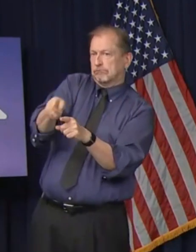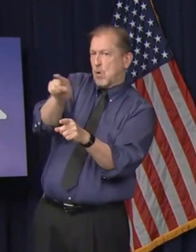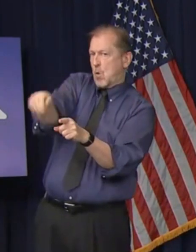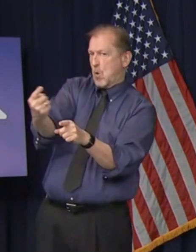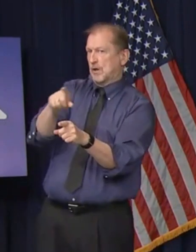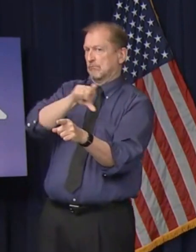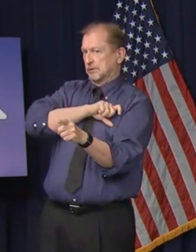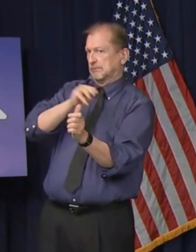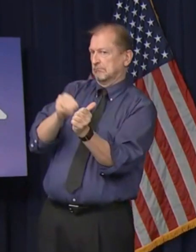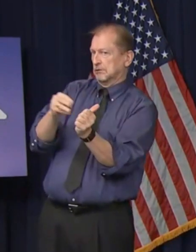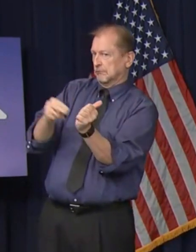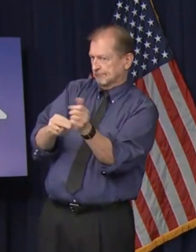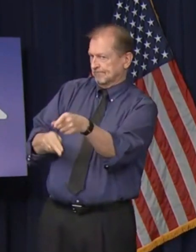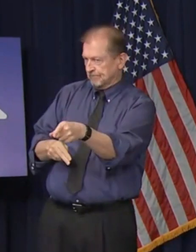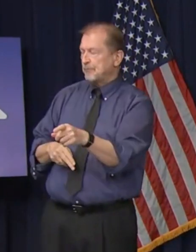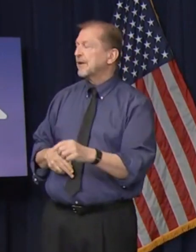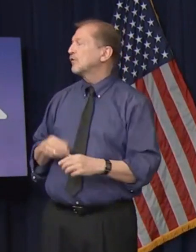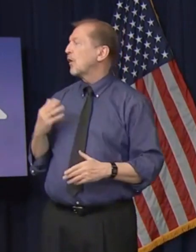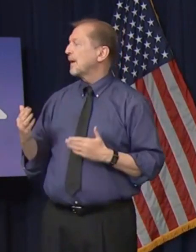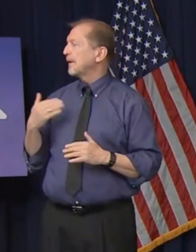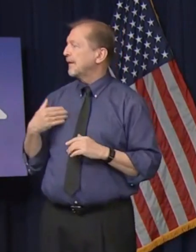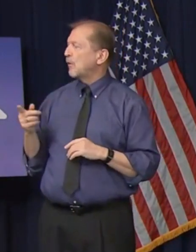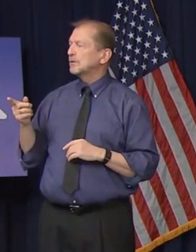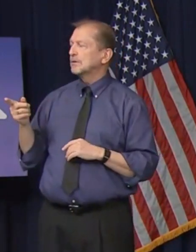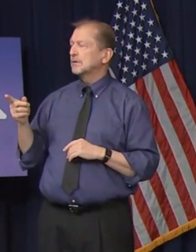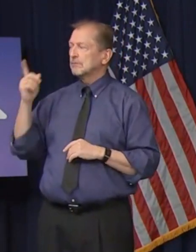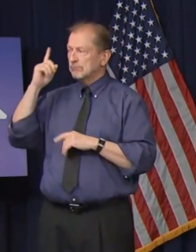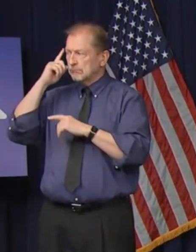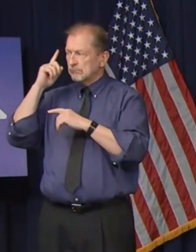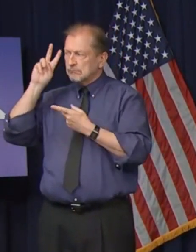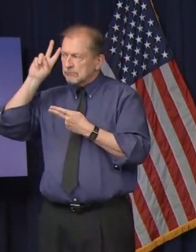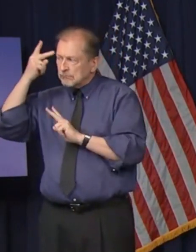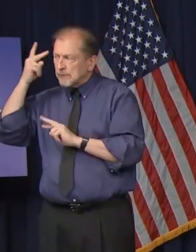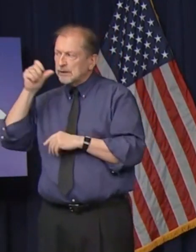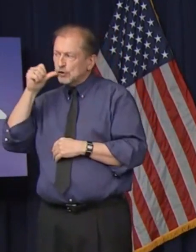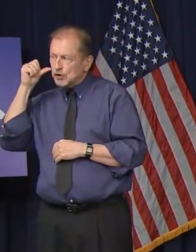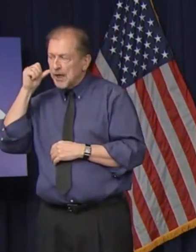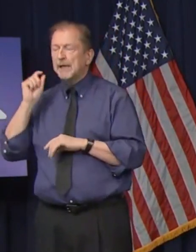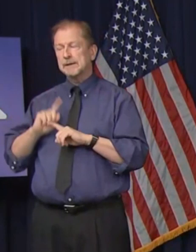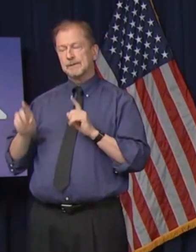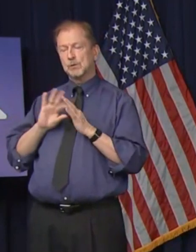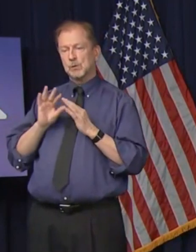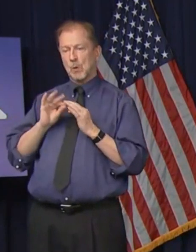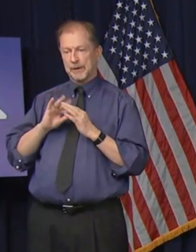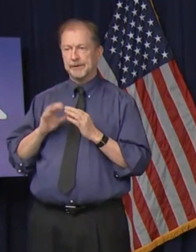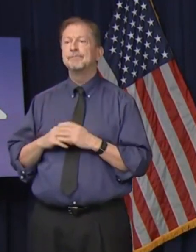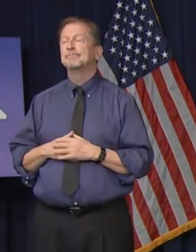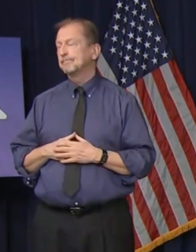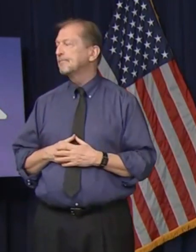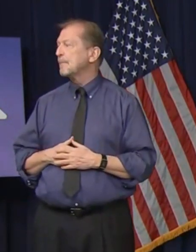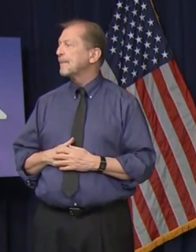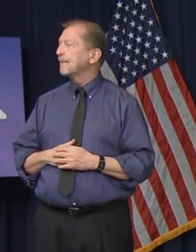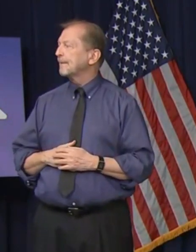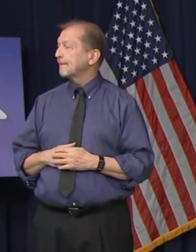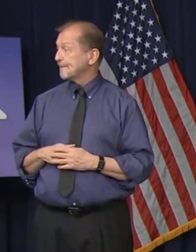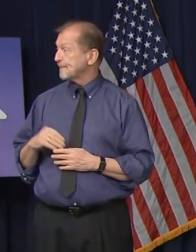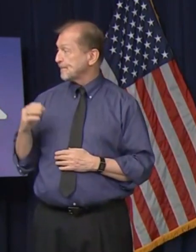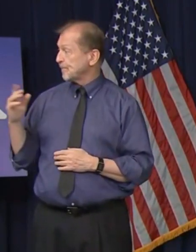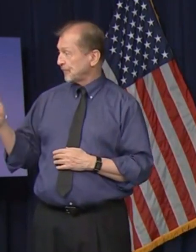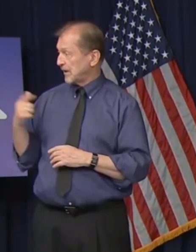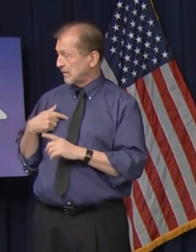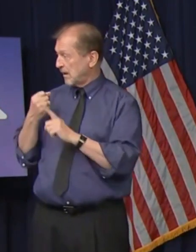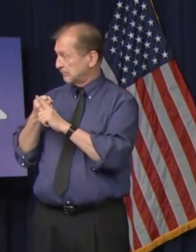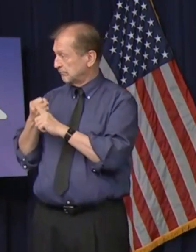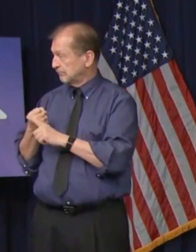why I misspoke. I was answering maybe, the first part of your question and didn't separate out the second part. Did I get all of